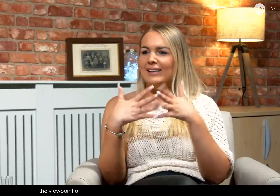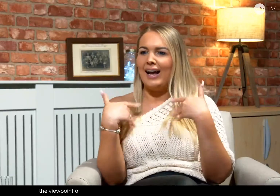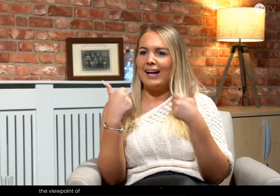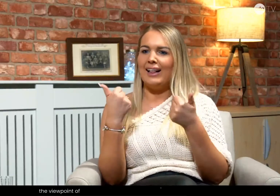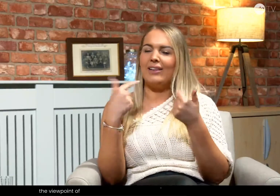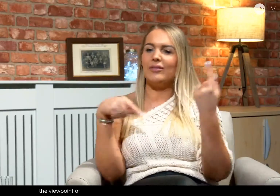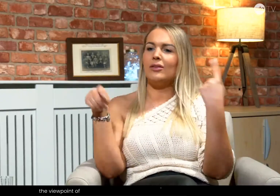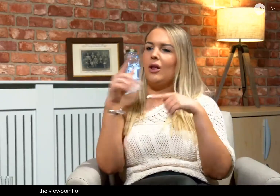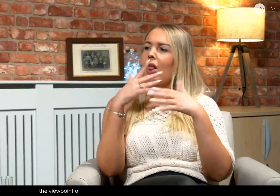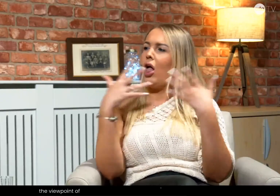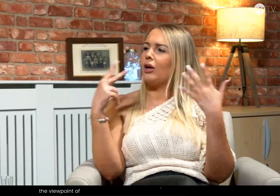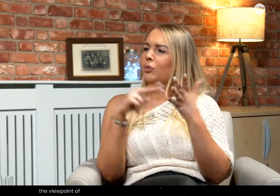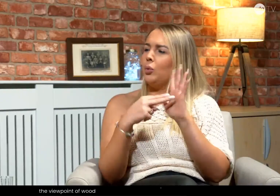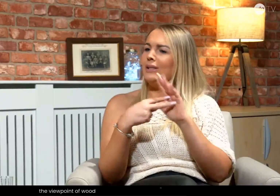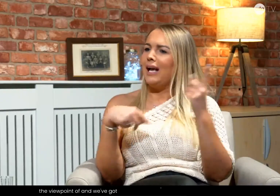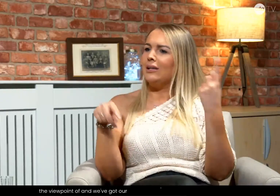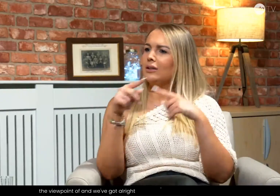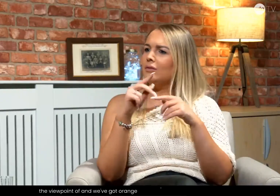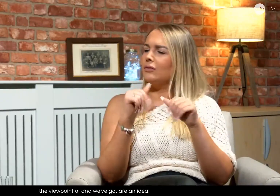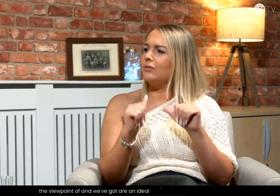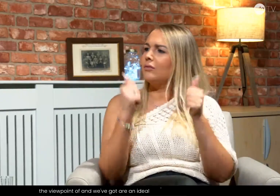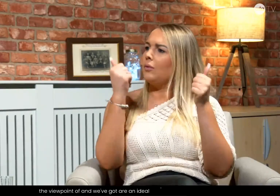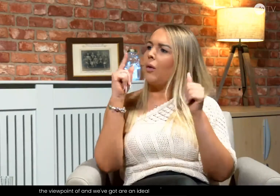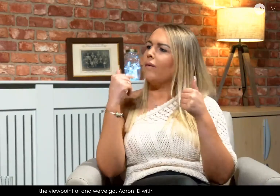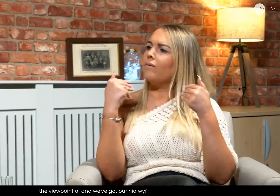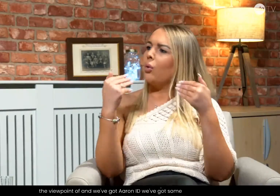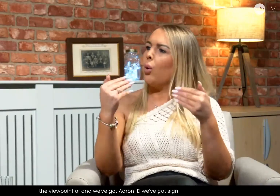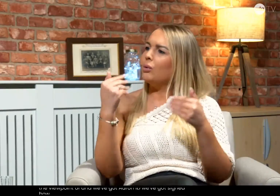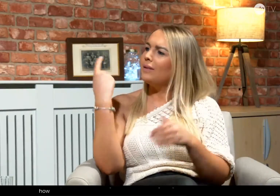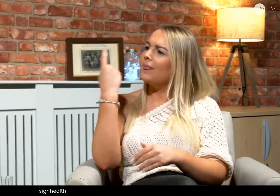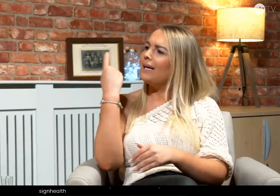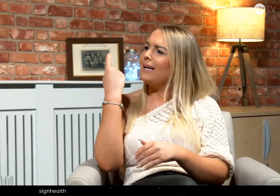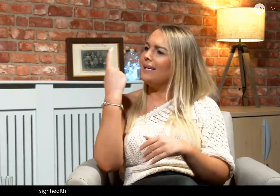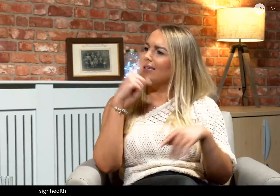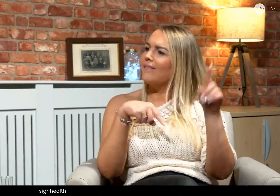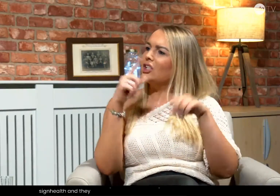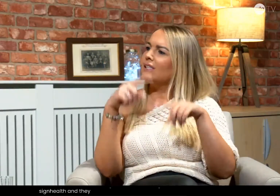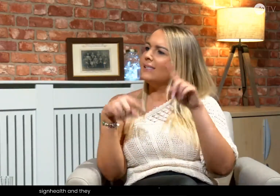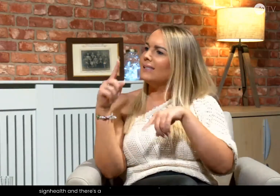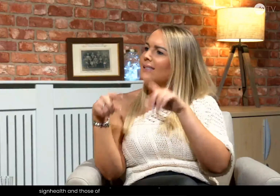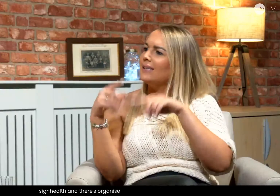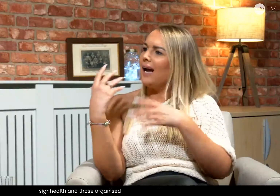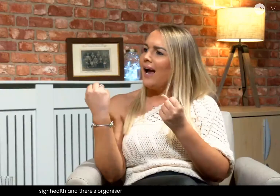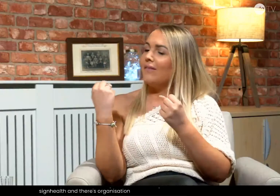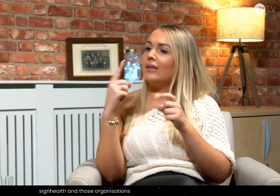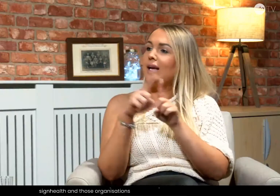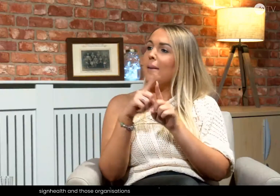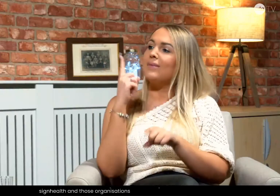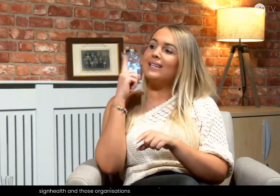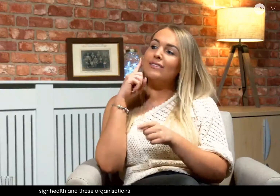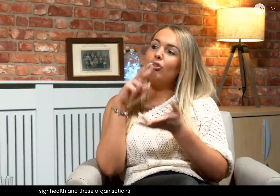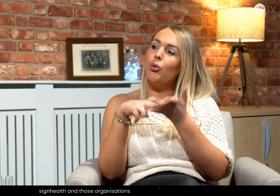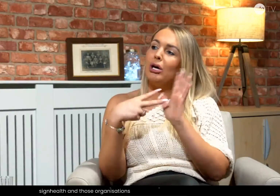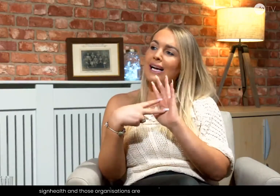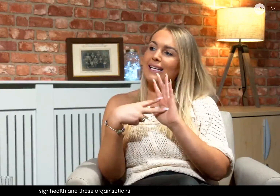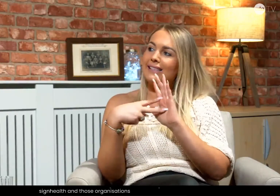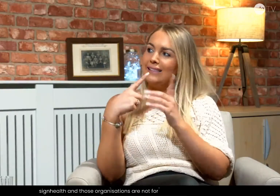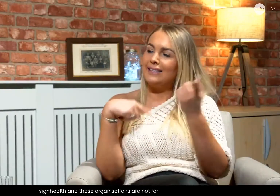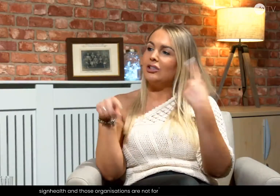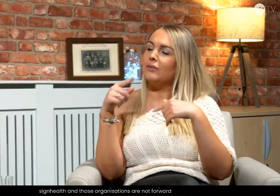we've got RNID, we've got Sign Health, and those organisations are not forward-thinking enough. I'm thinking